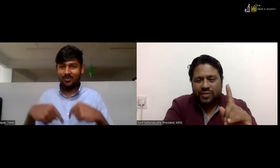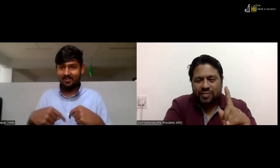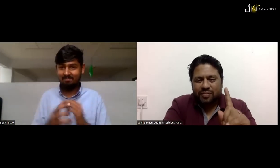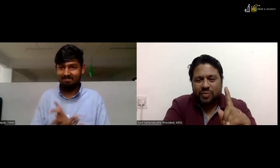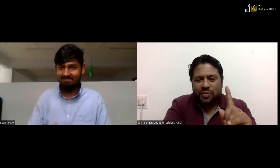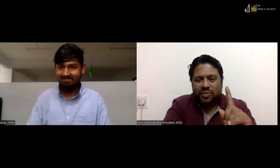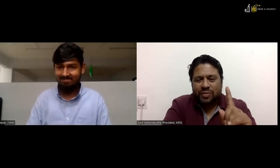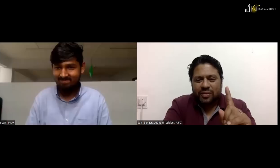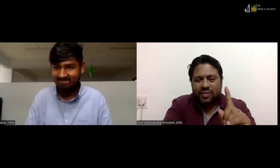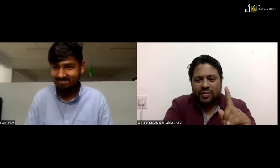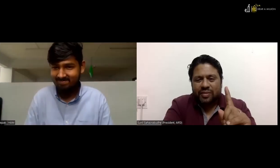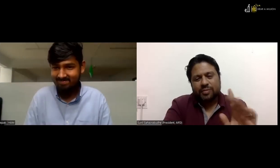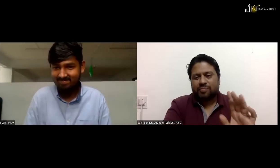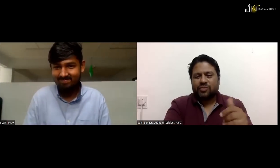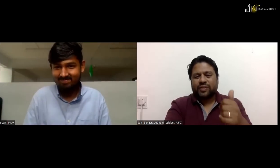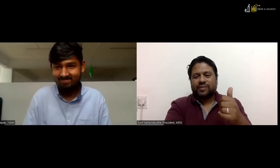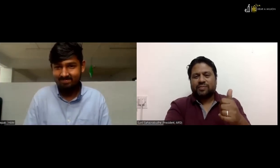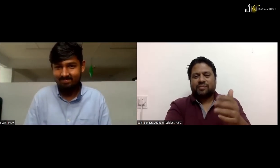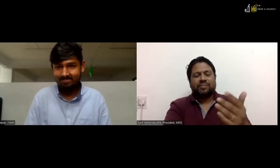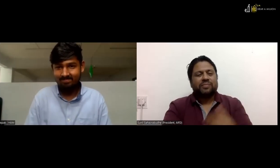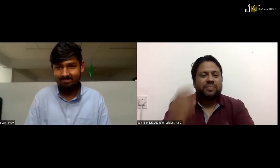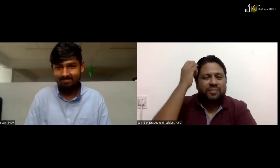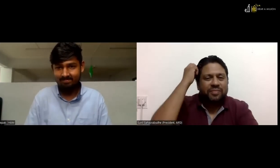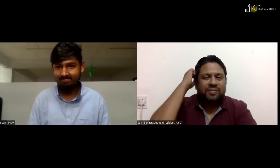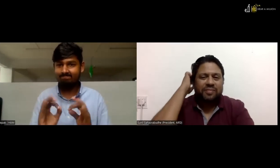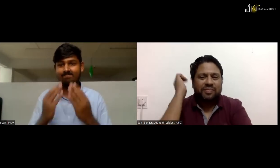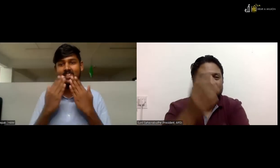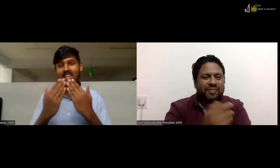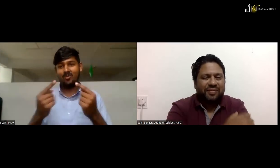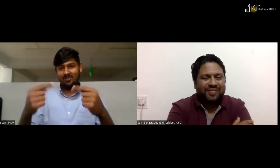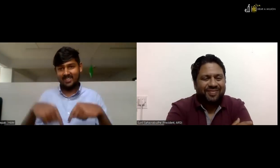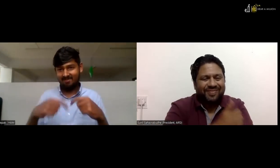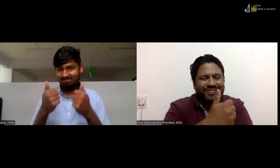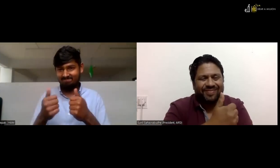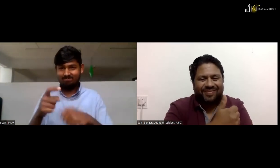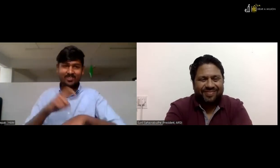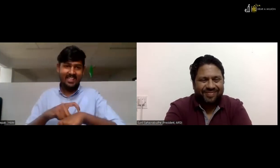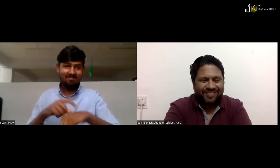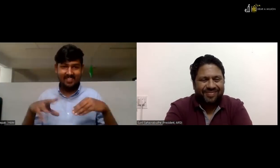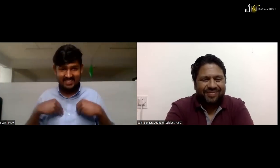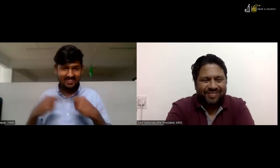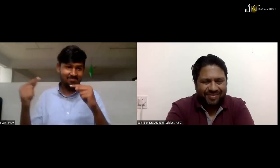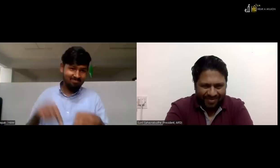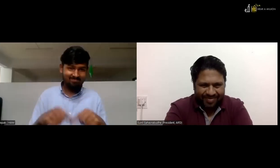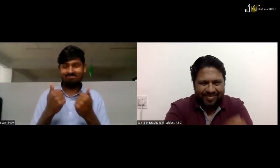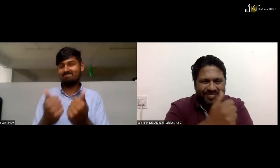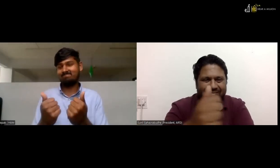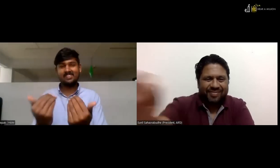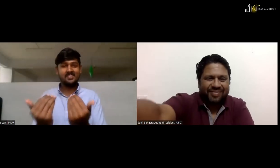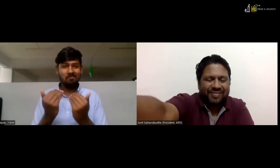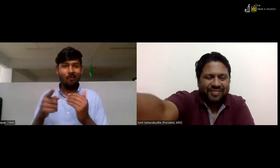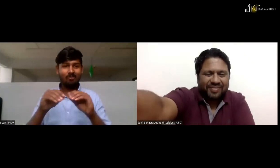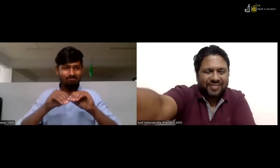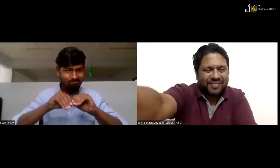So, yeah, thank you for being here. All right, yeah. So thank you for being here,